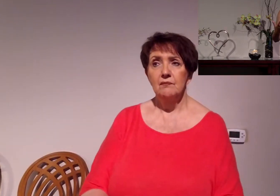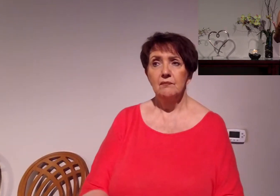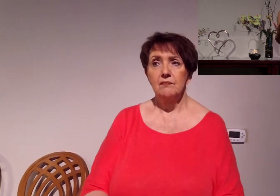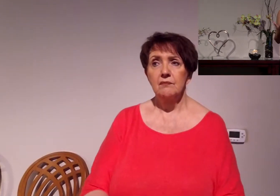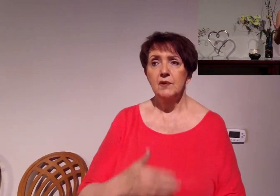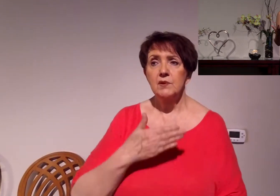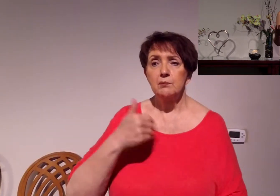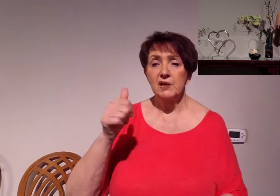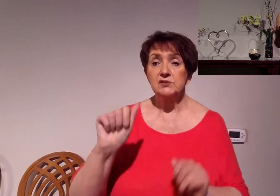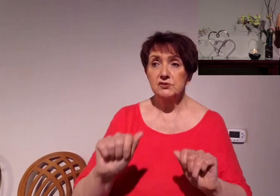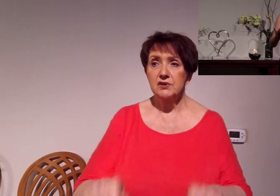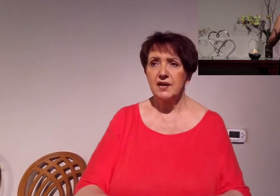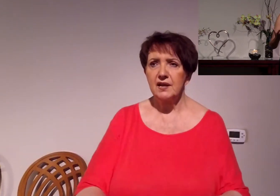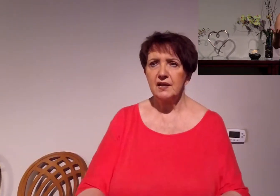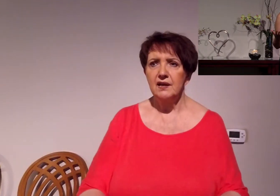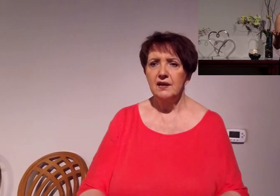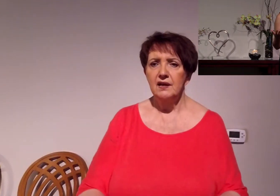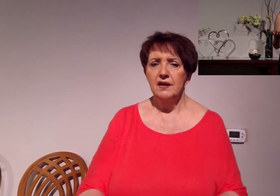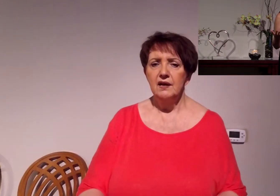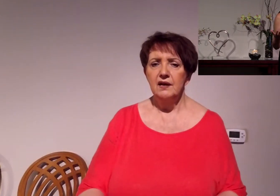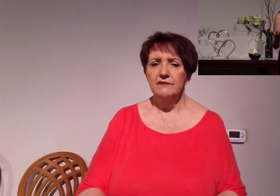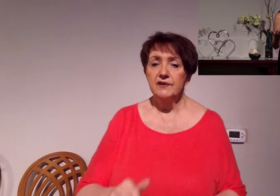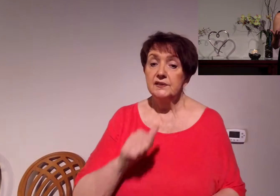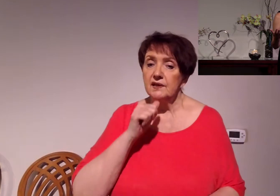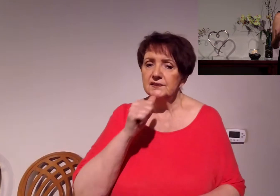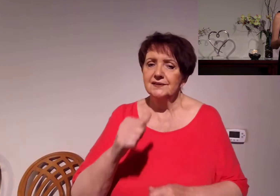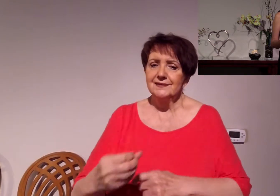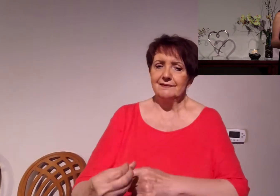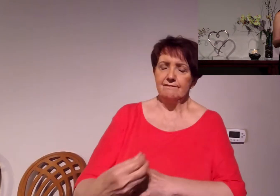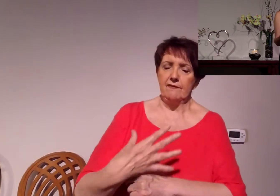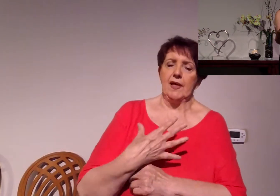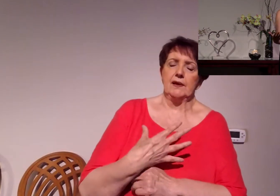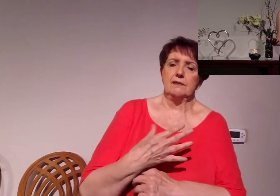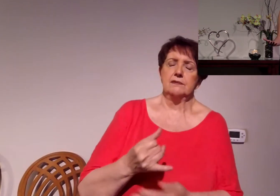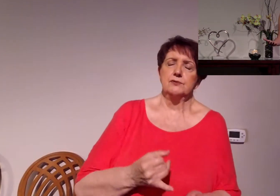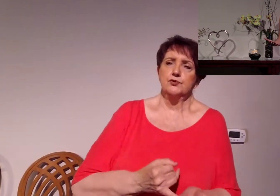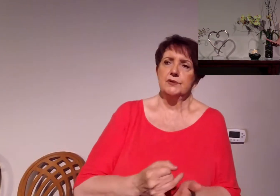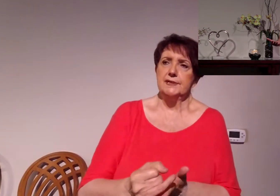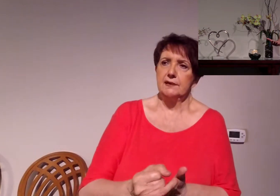it doesn't impugn our own integrity, to